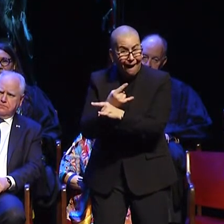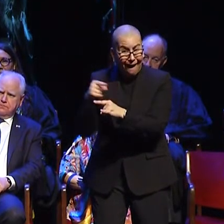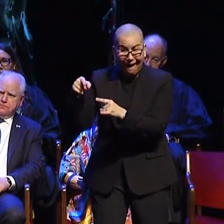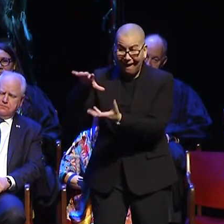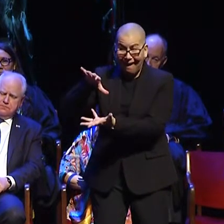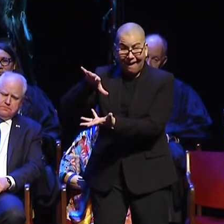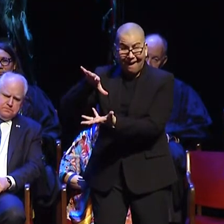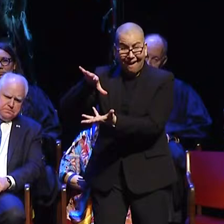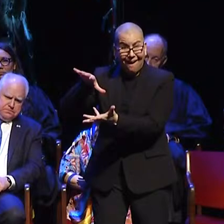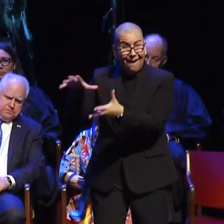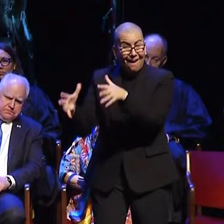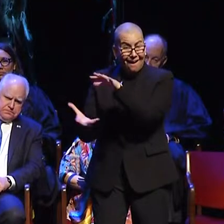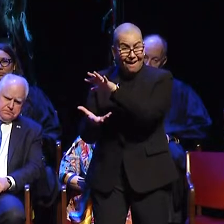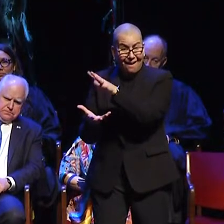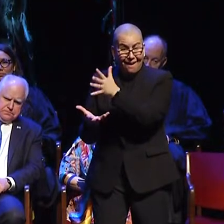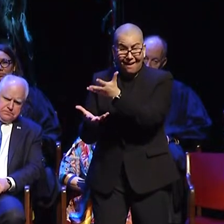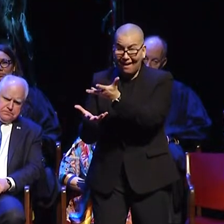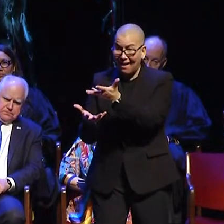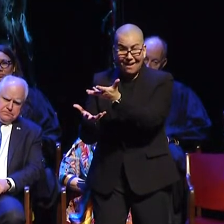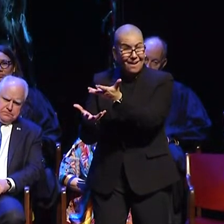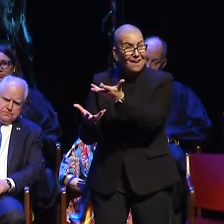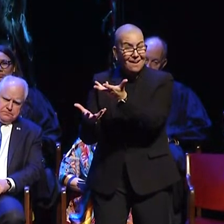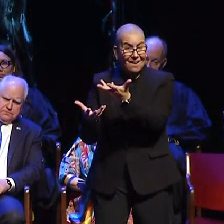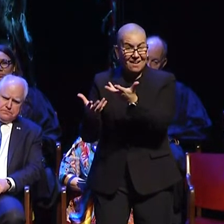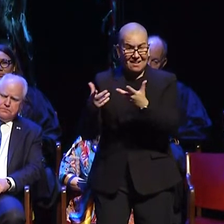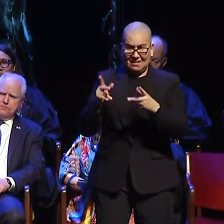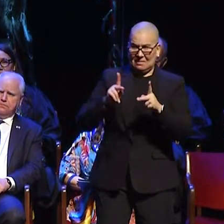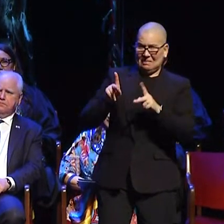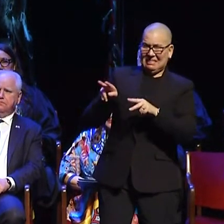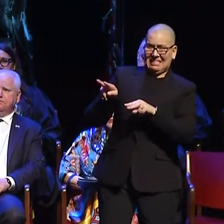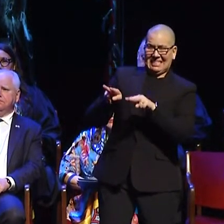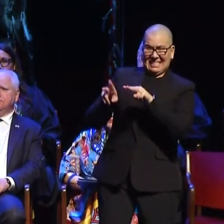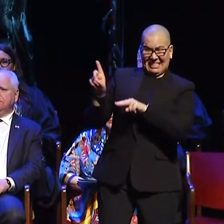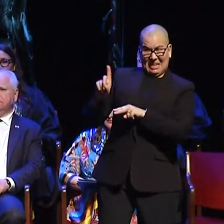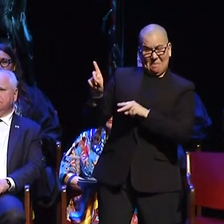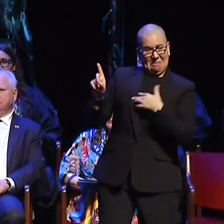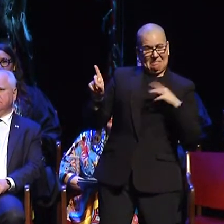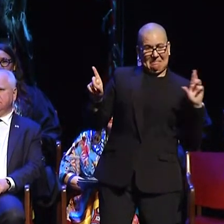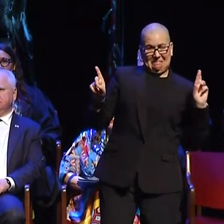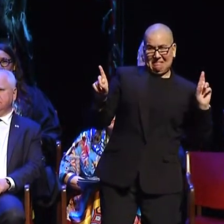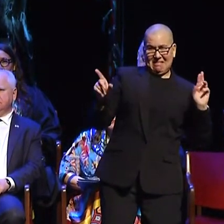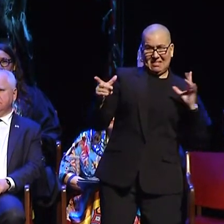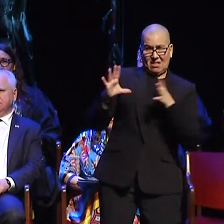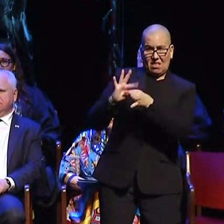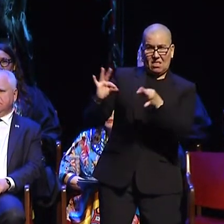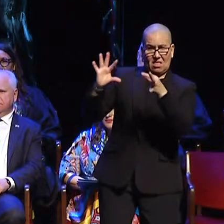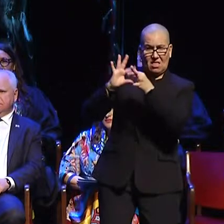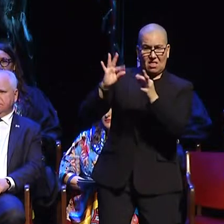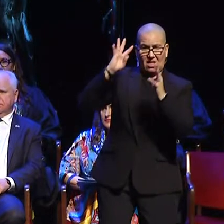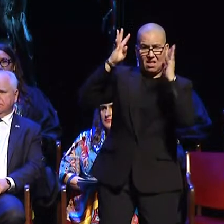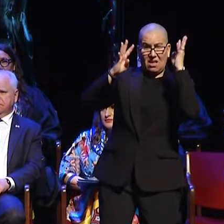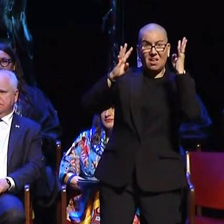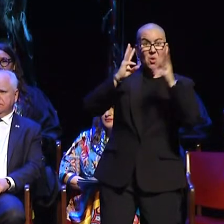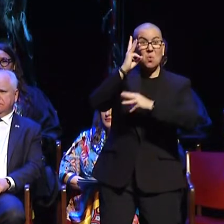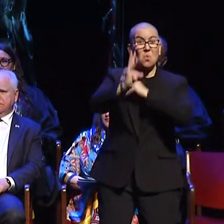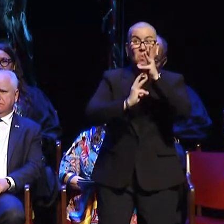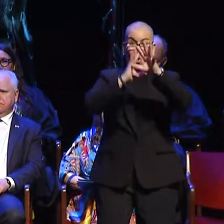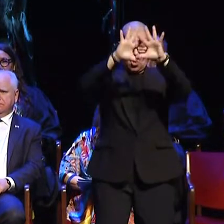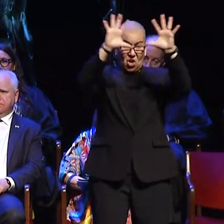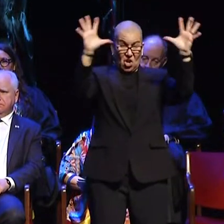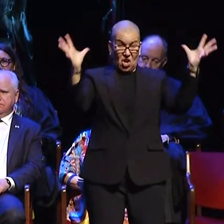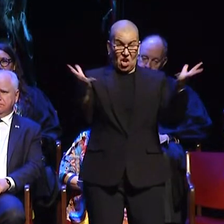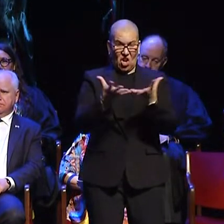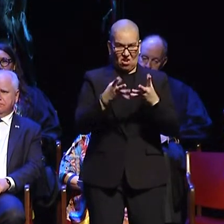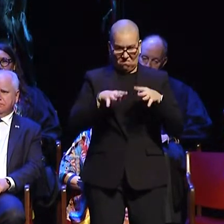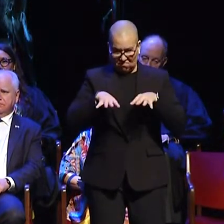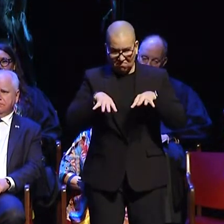practice. Some people view it as messy and slow, and as you know, in too much of the world, they're heading in the opposite direction, embracing strong men